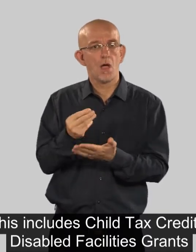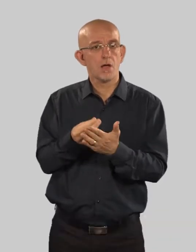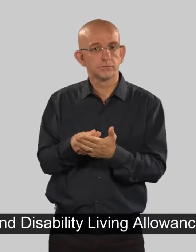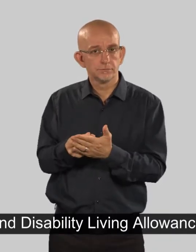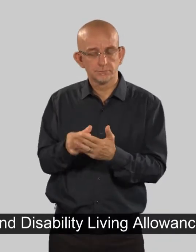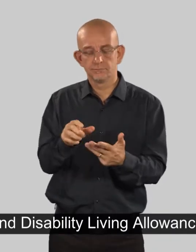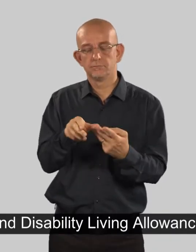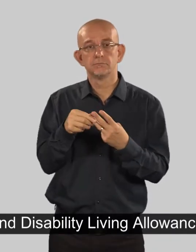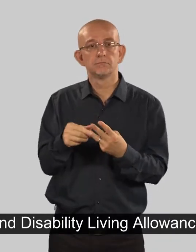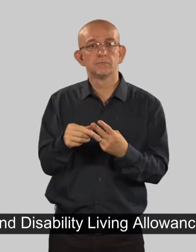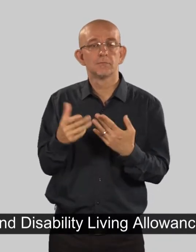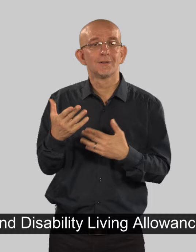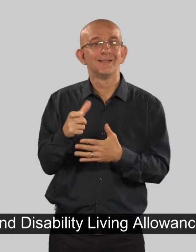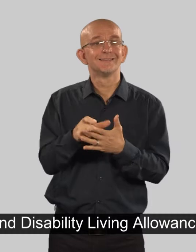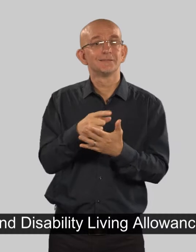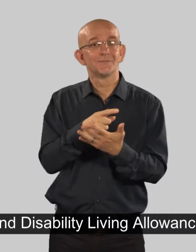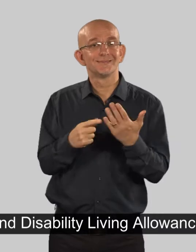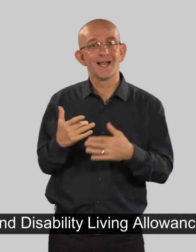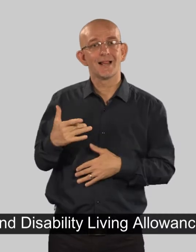and disability living allowance.